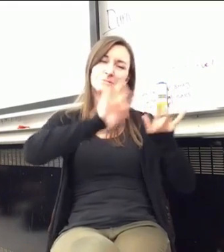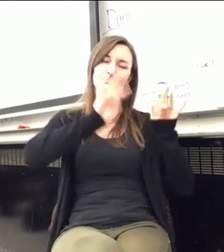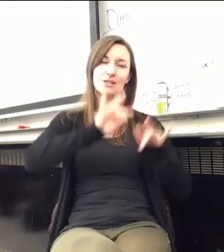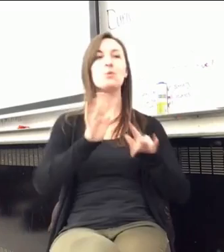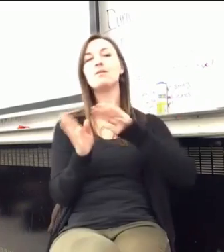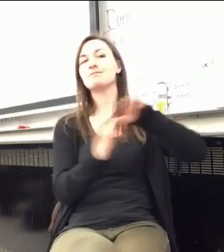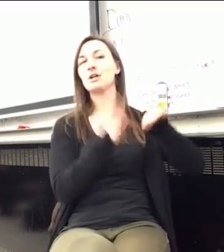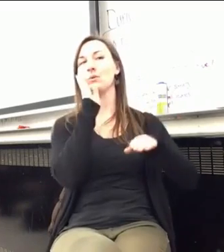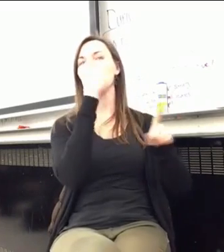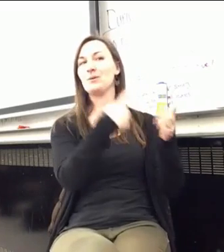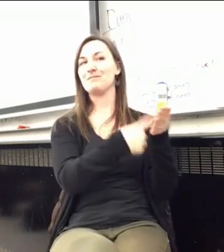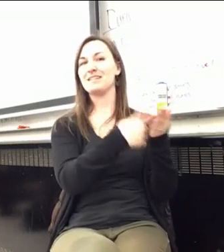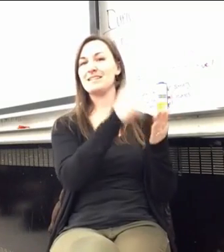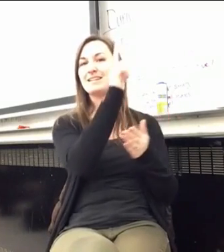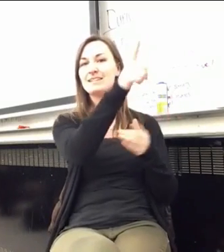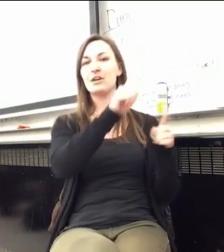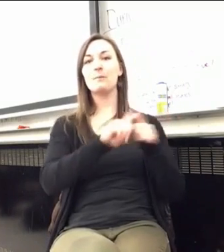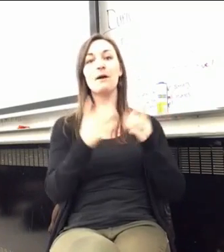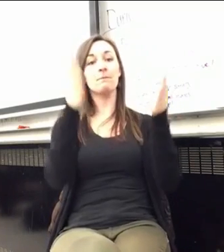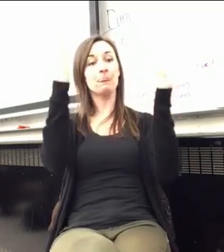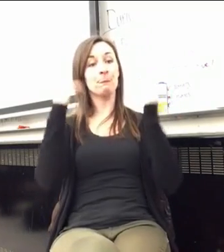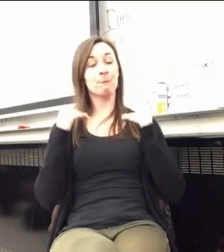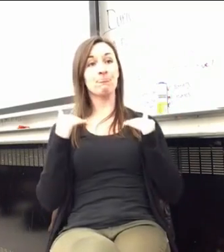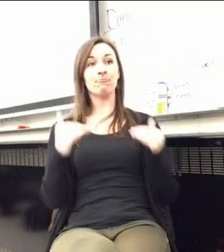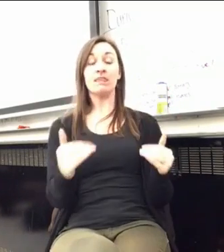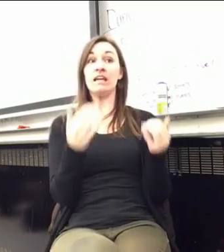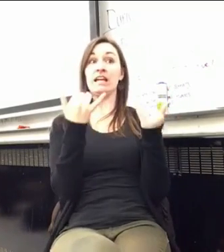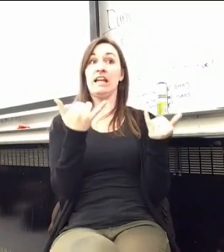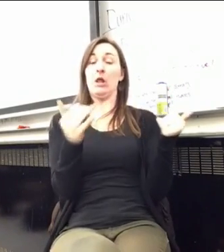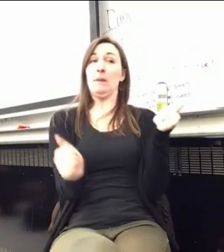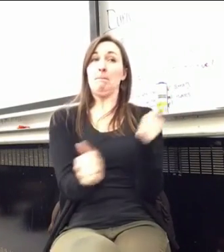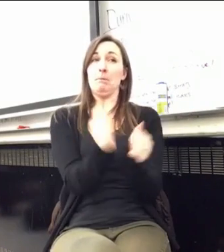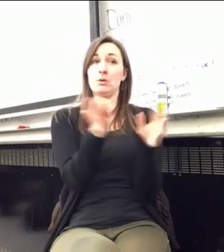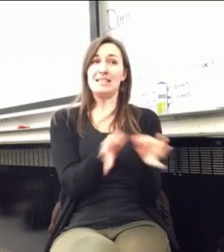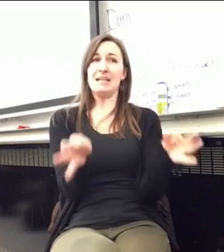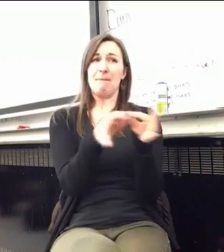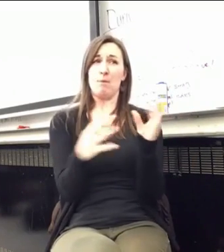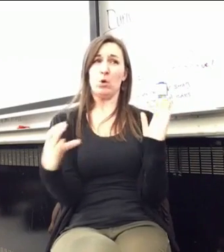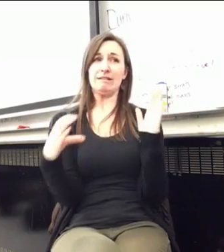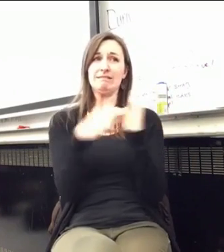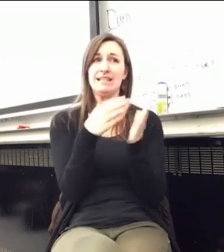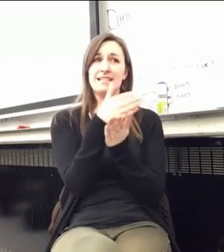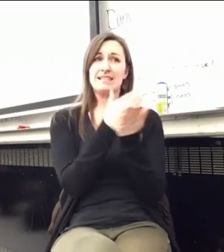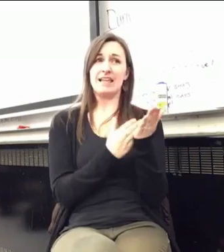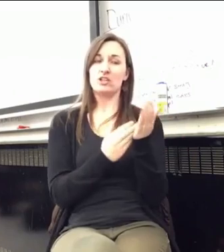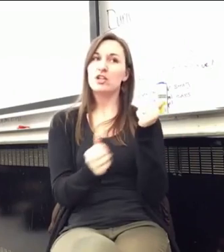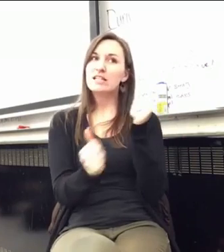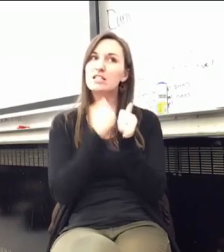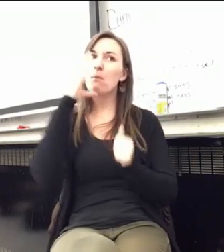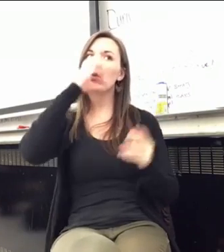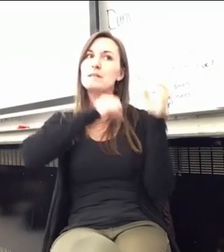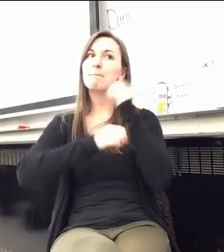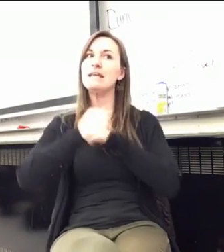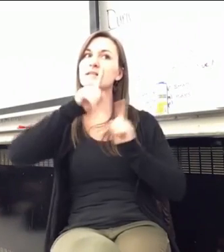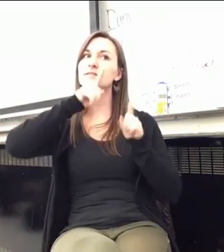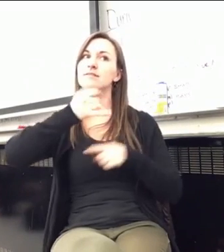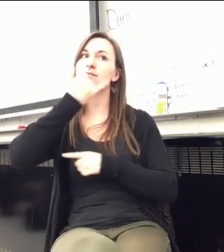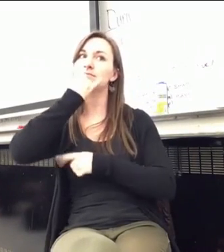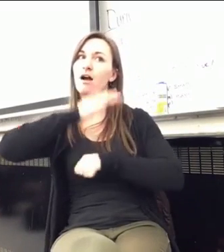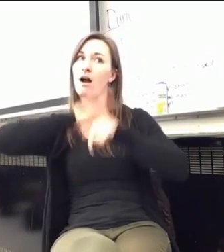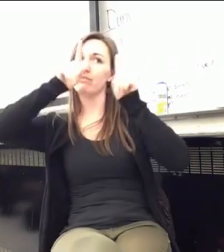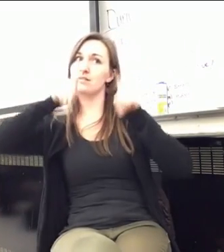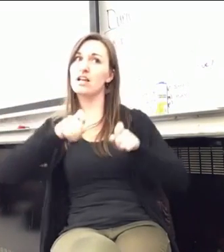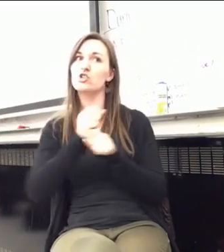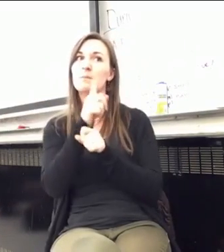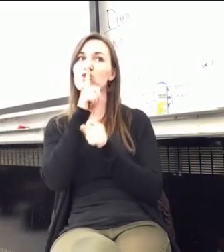though, we're going to get to probably the most important section because this is the most missed on the test. So make sure that